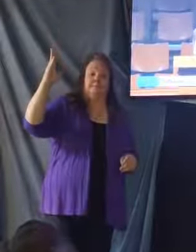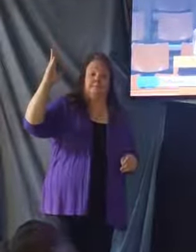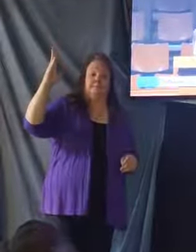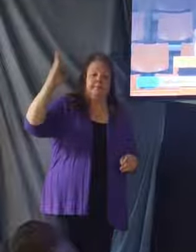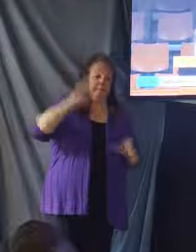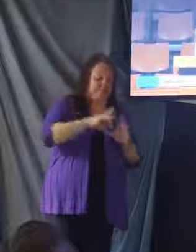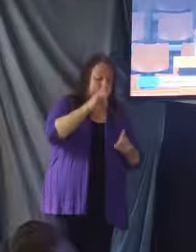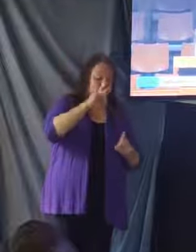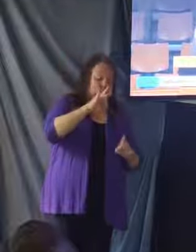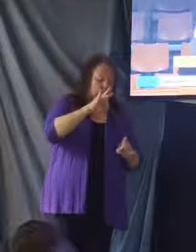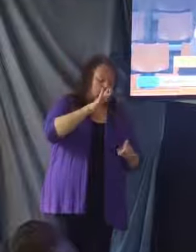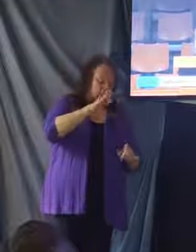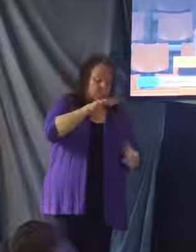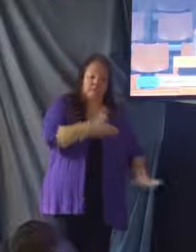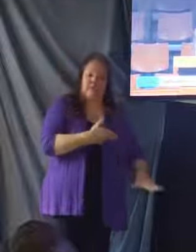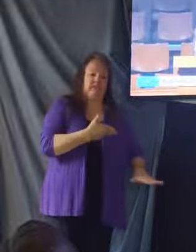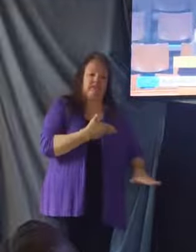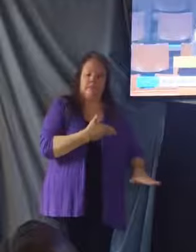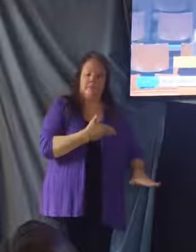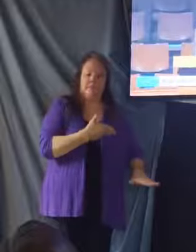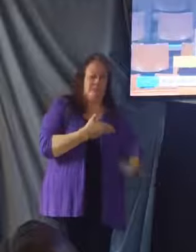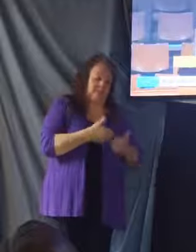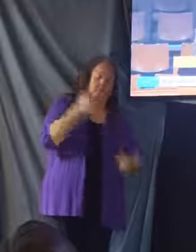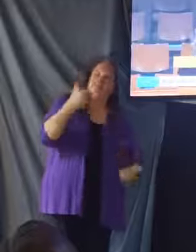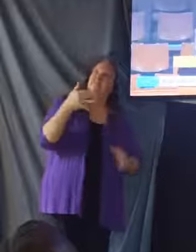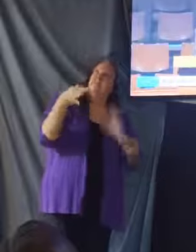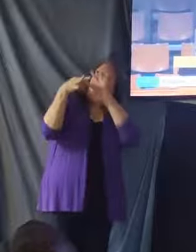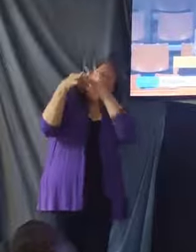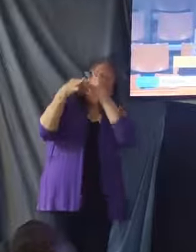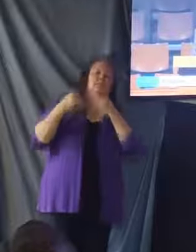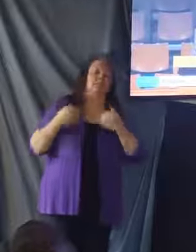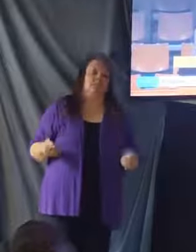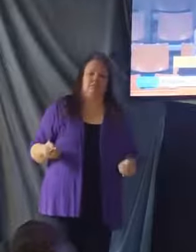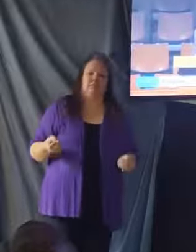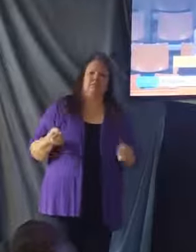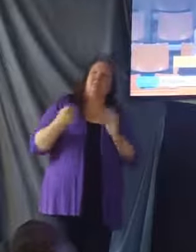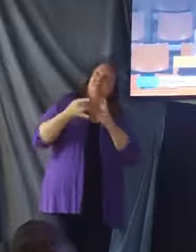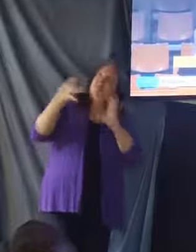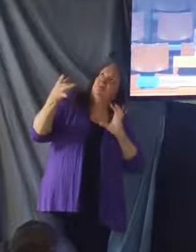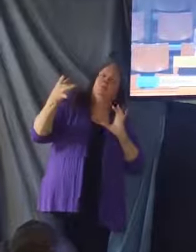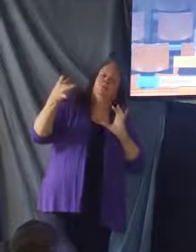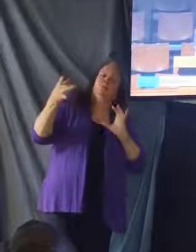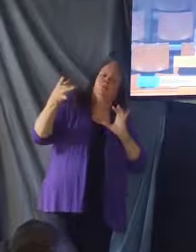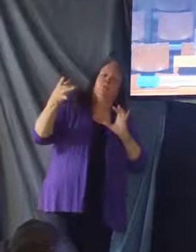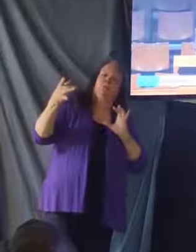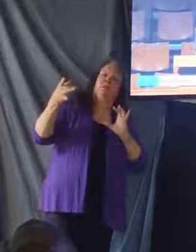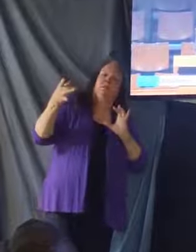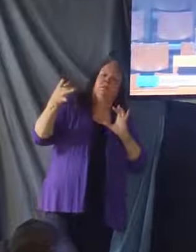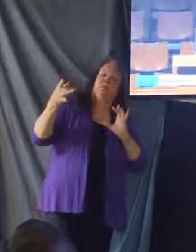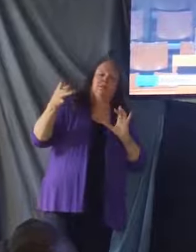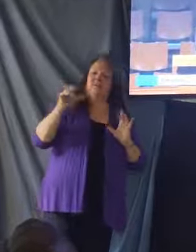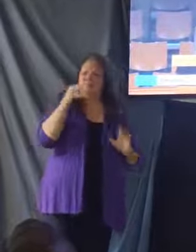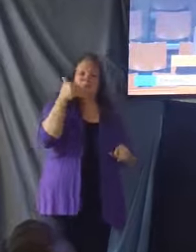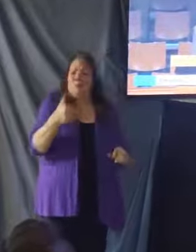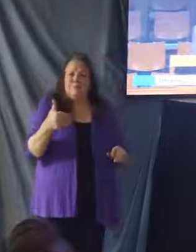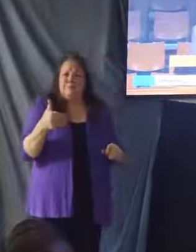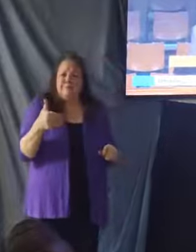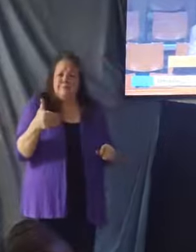He's spiritually dead. There's no relationship between him and God. It is favorable or